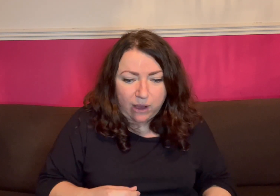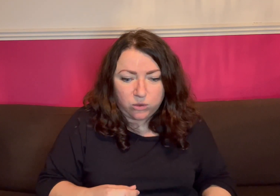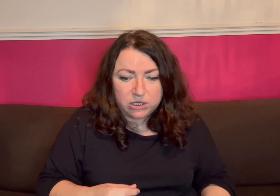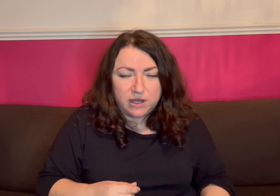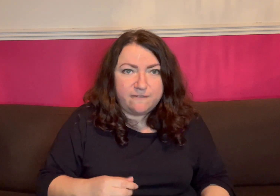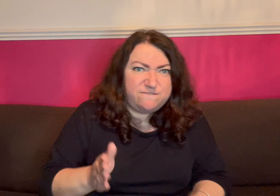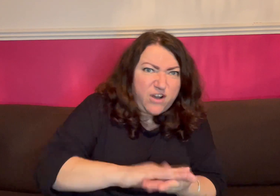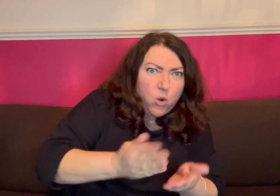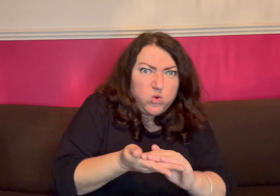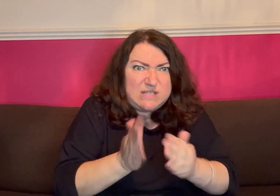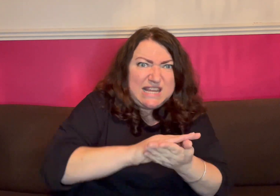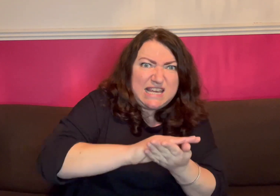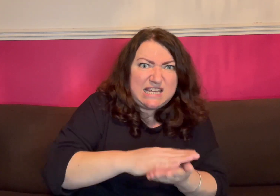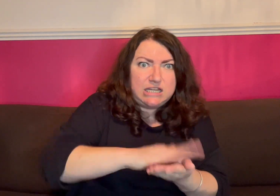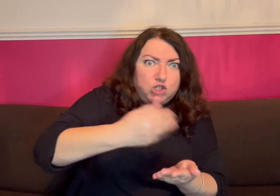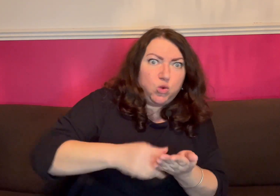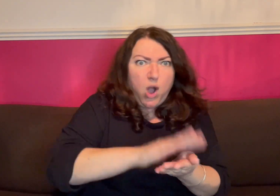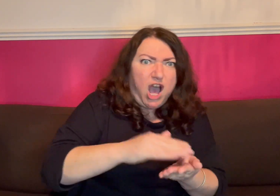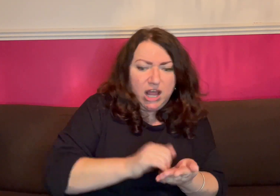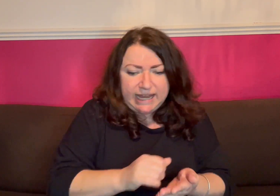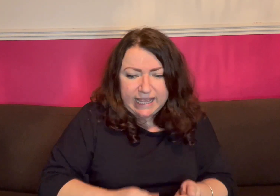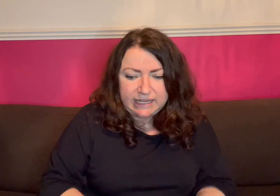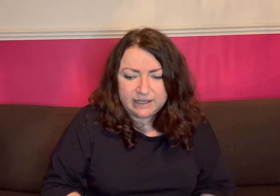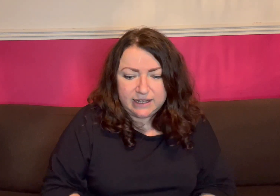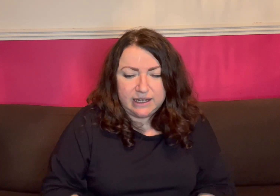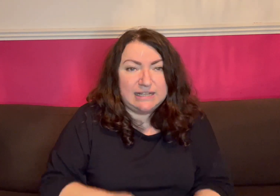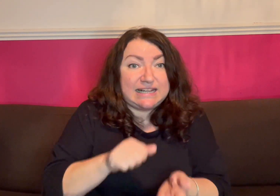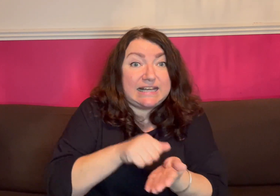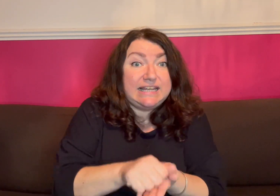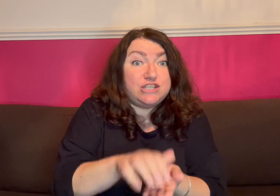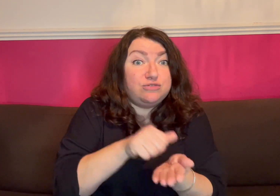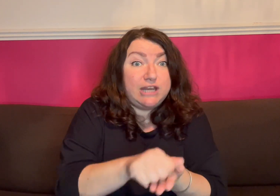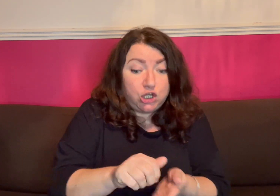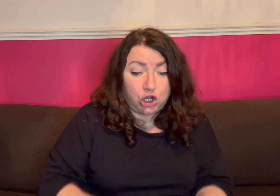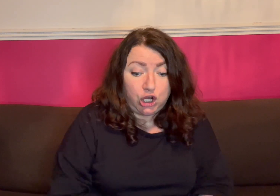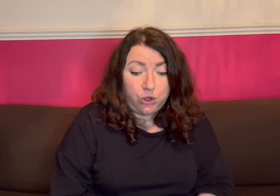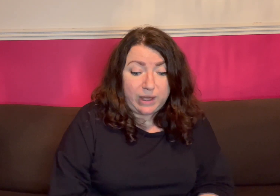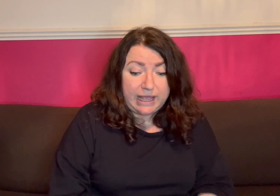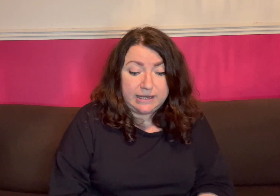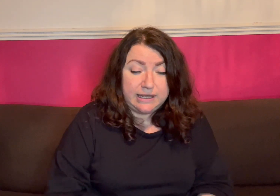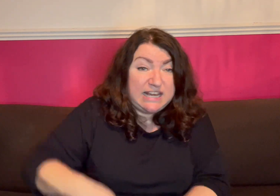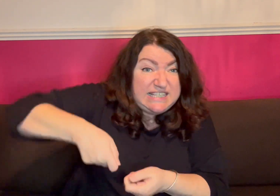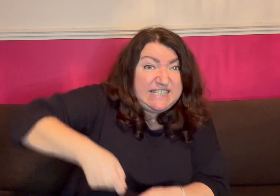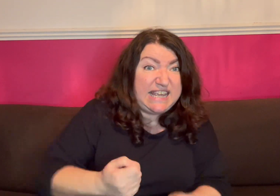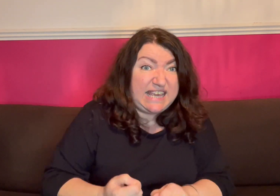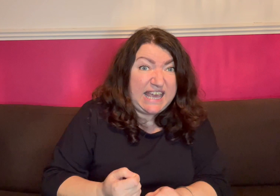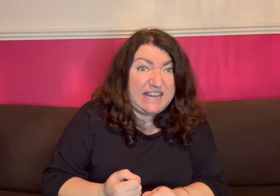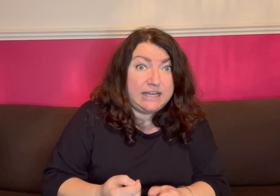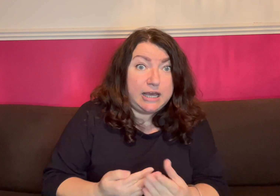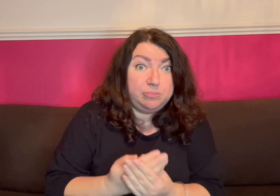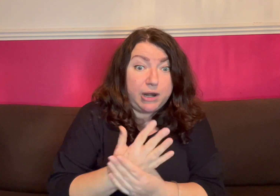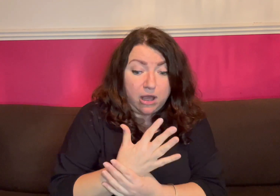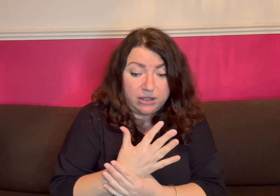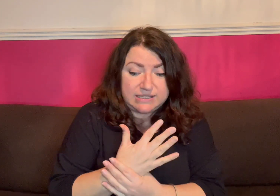about, folding and twirling, glittering and gluing, digging and